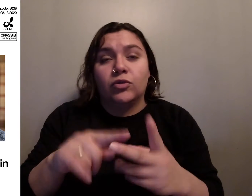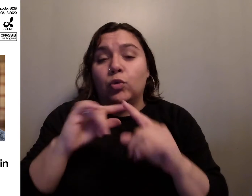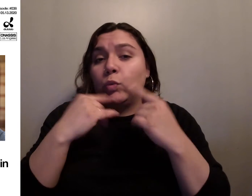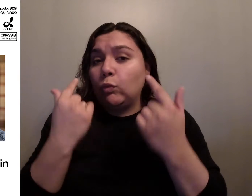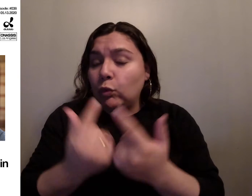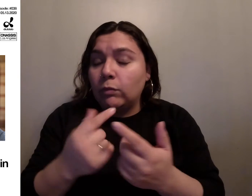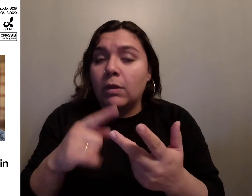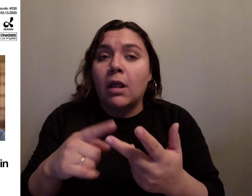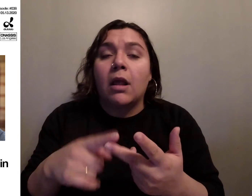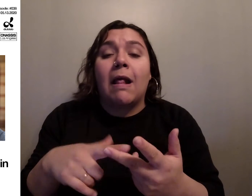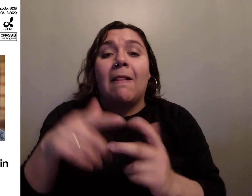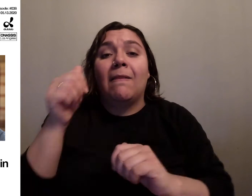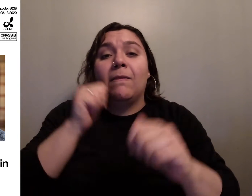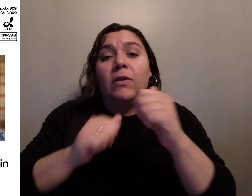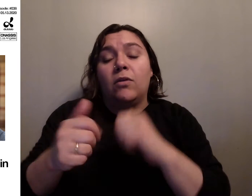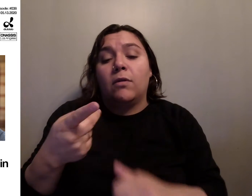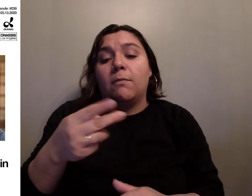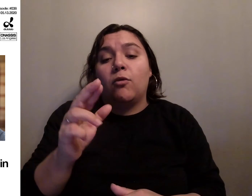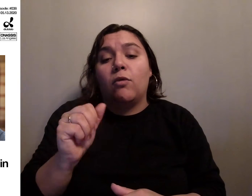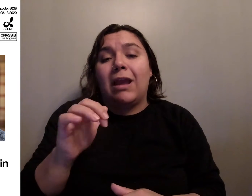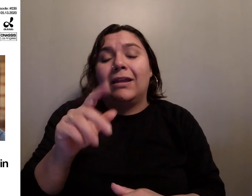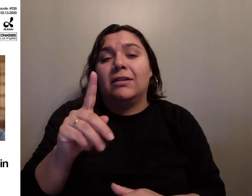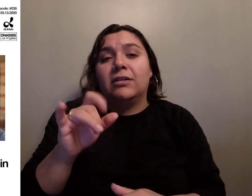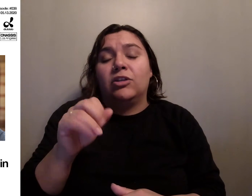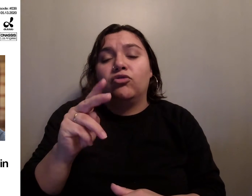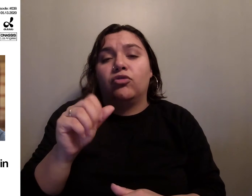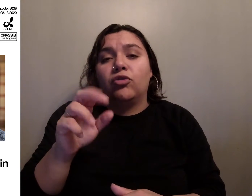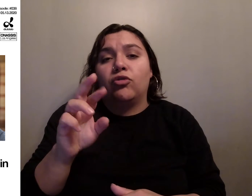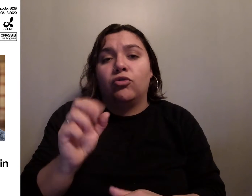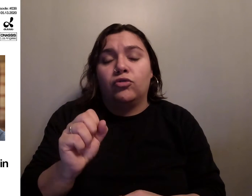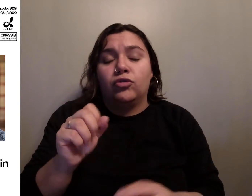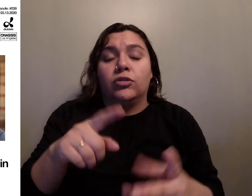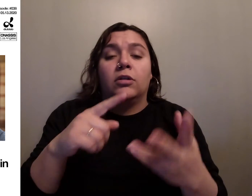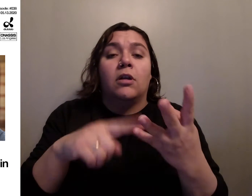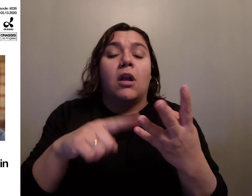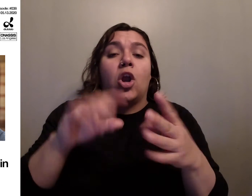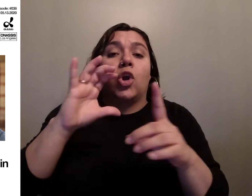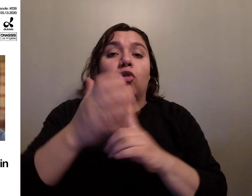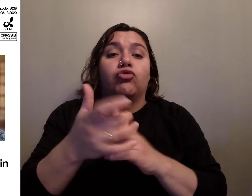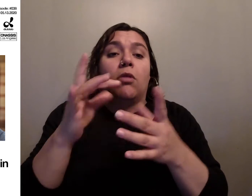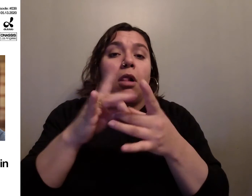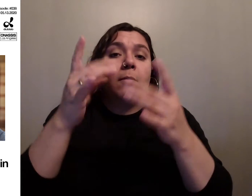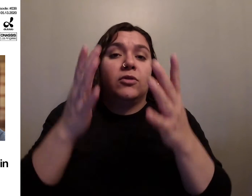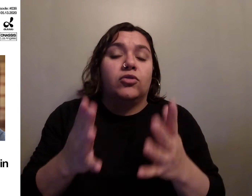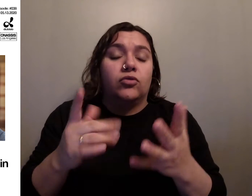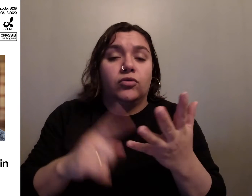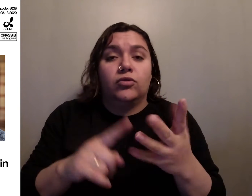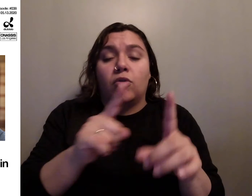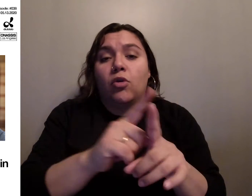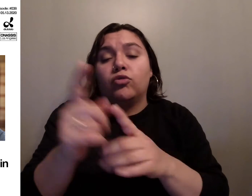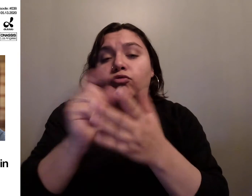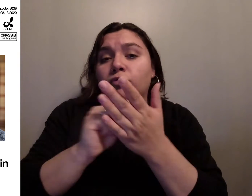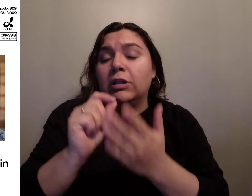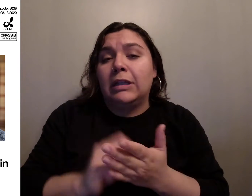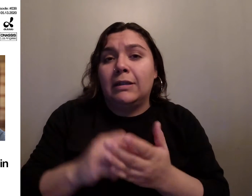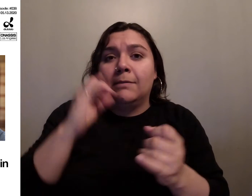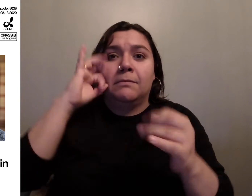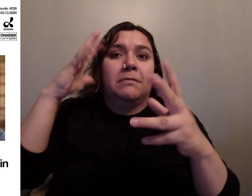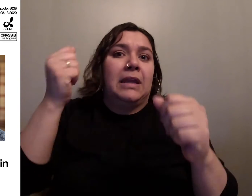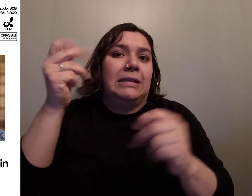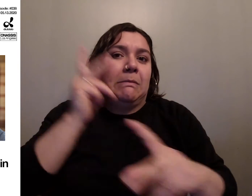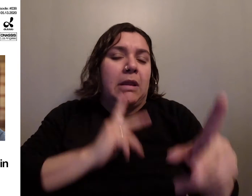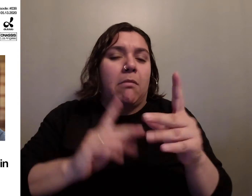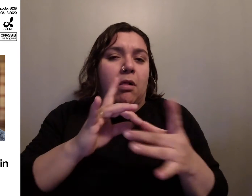music makers, composers, ensembles, theater practitioners, often cultural commentators, and